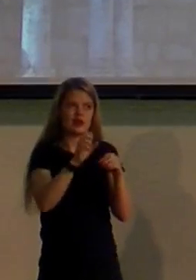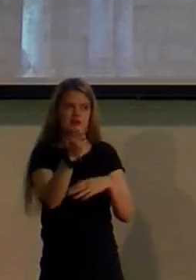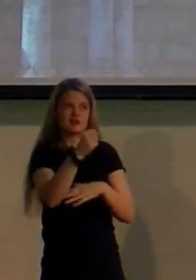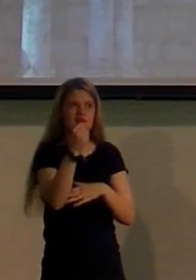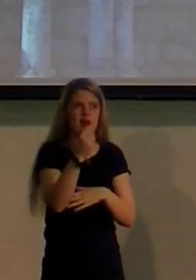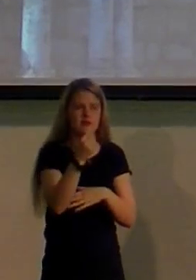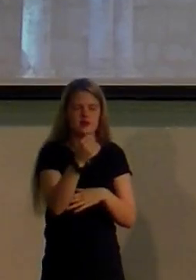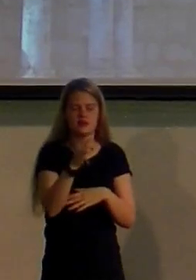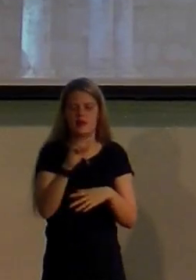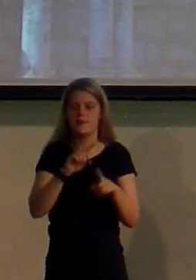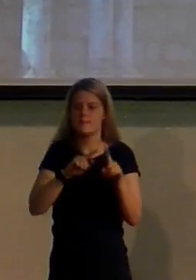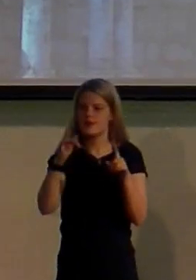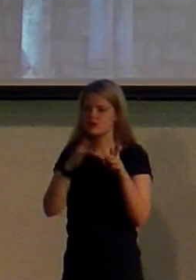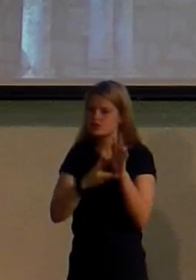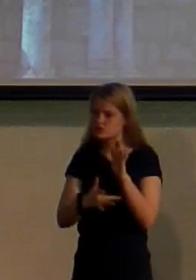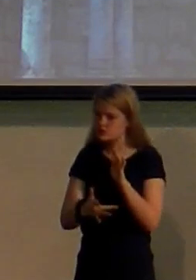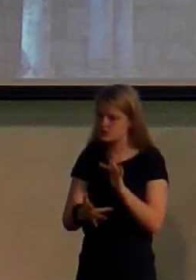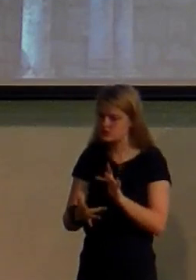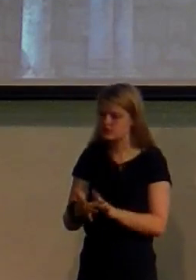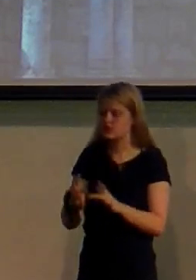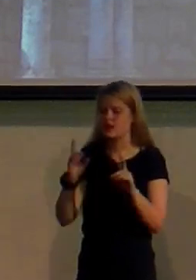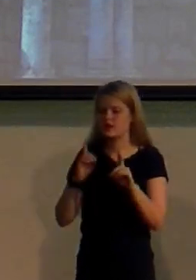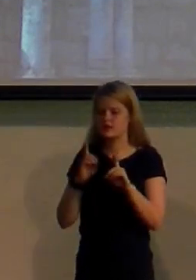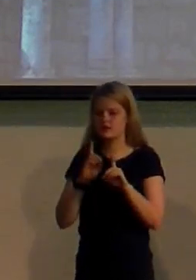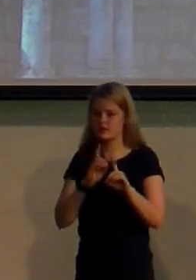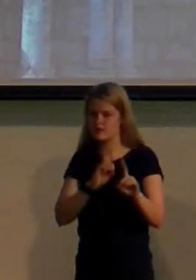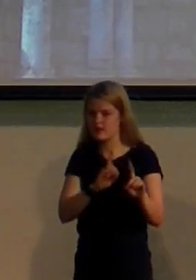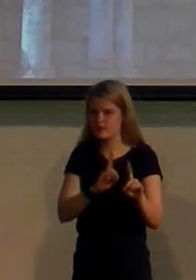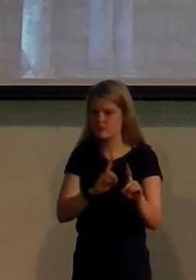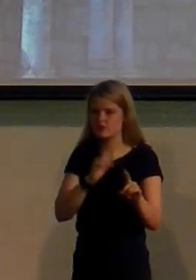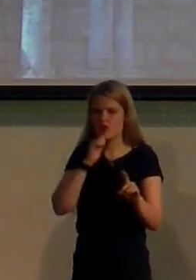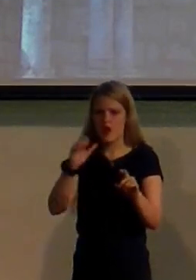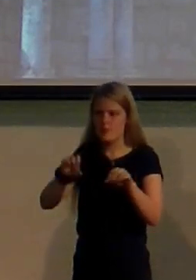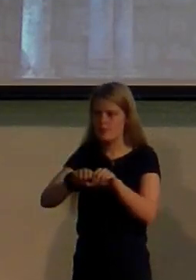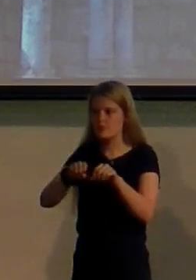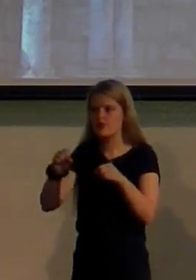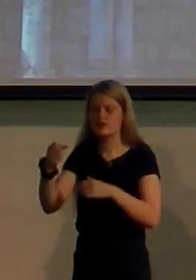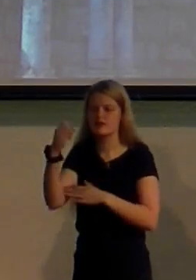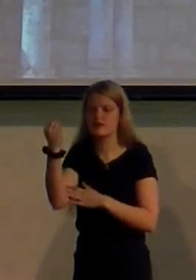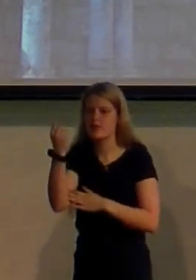himself did not break the Sabbath. He created the Sabbath.